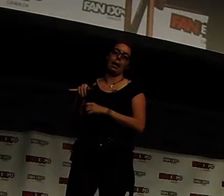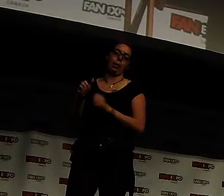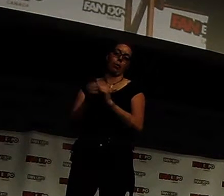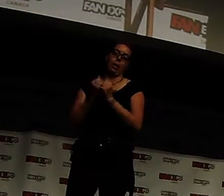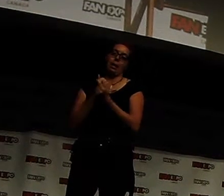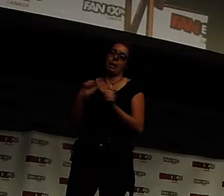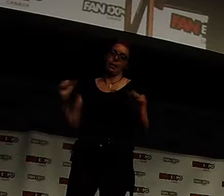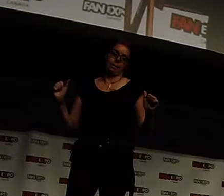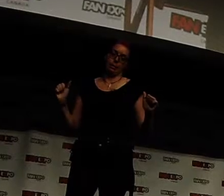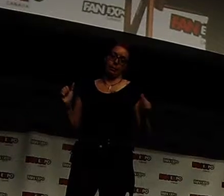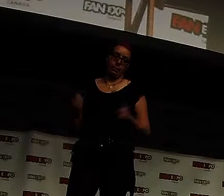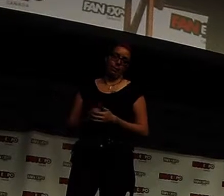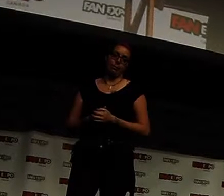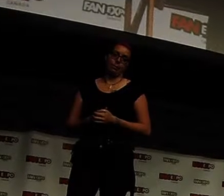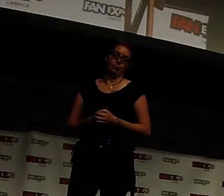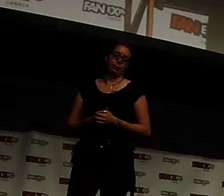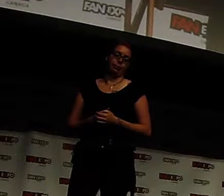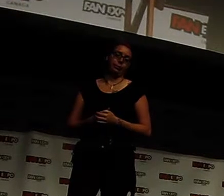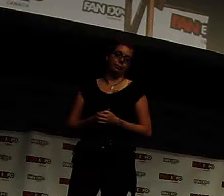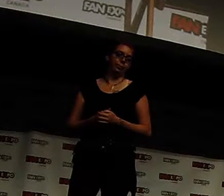there.